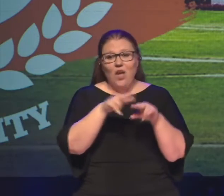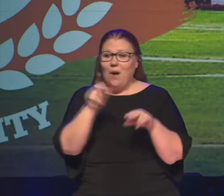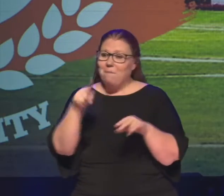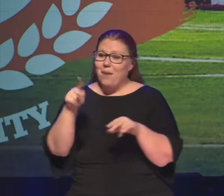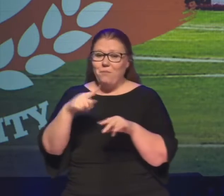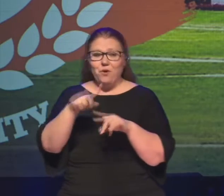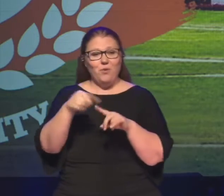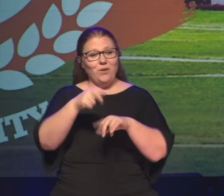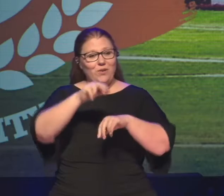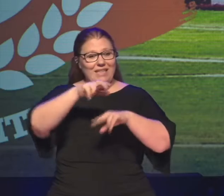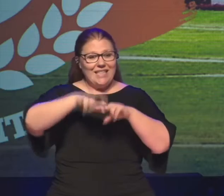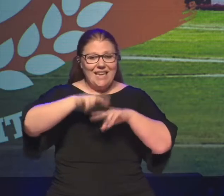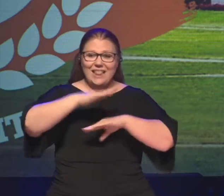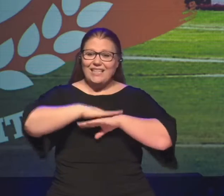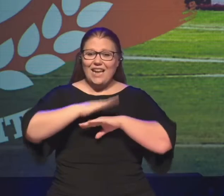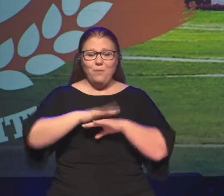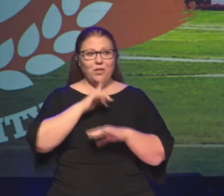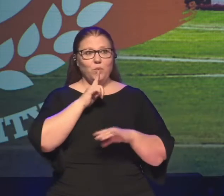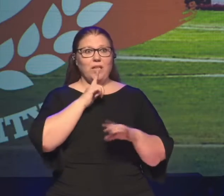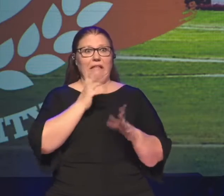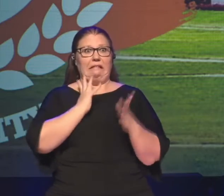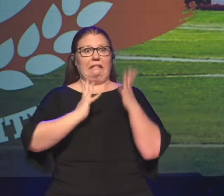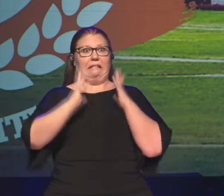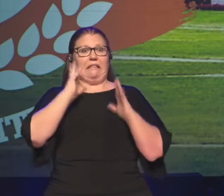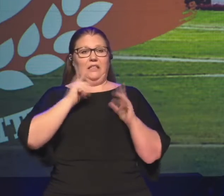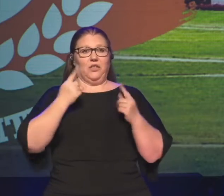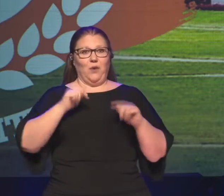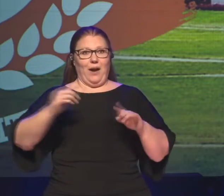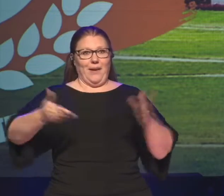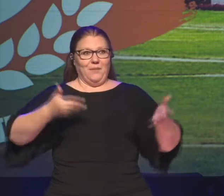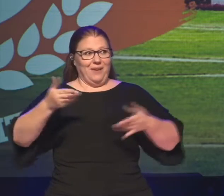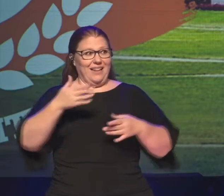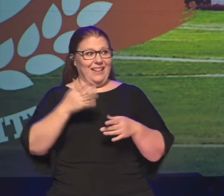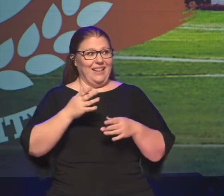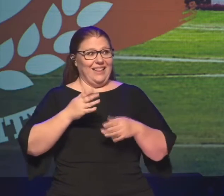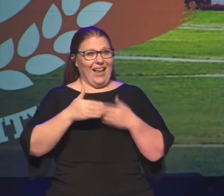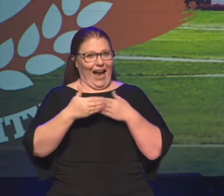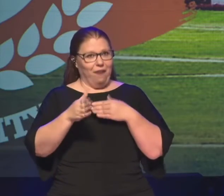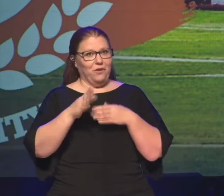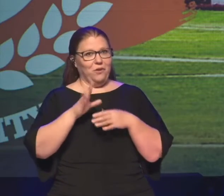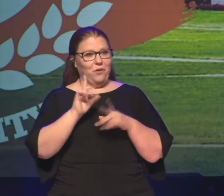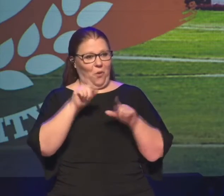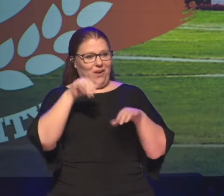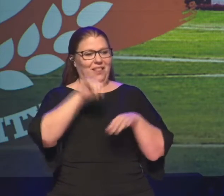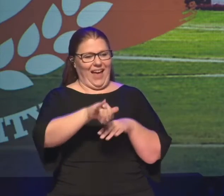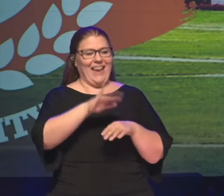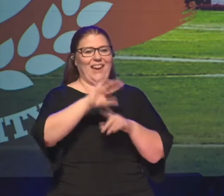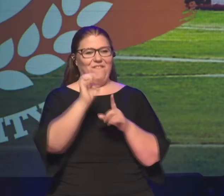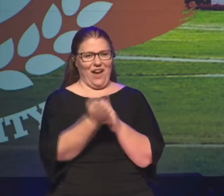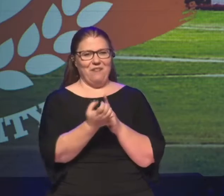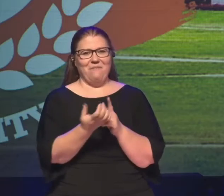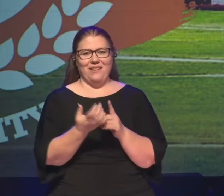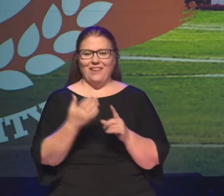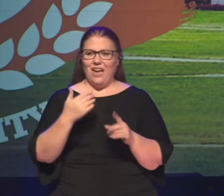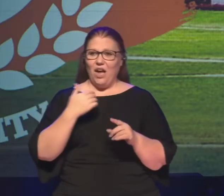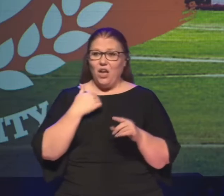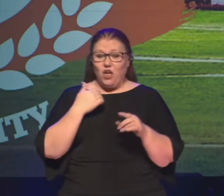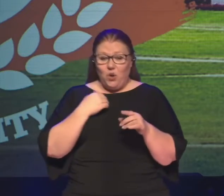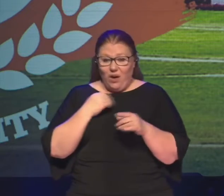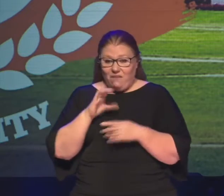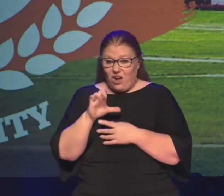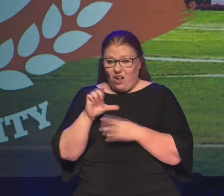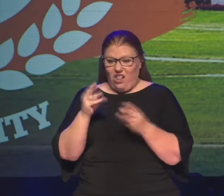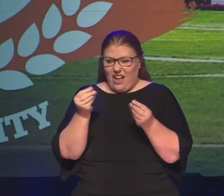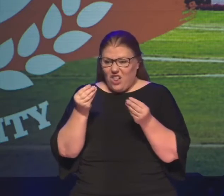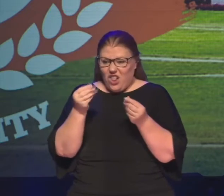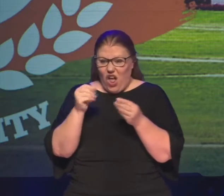when we sit at your table. It's very intimidating to try and be hospitable after being in that environment, right? You have cloth